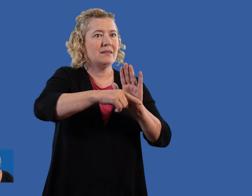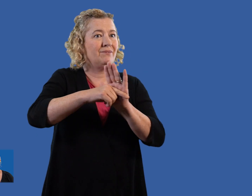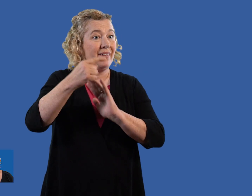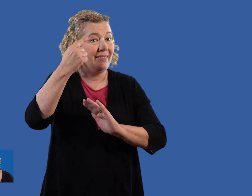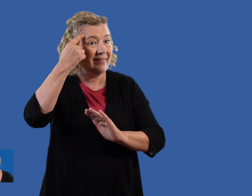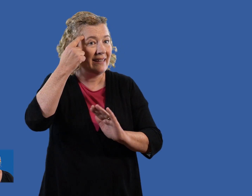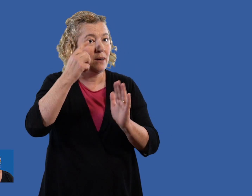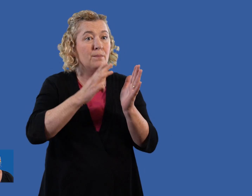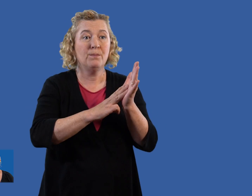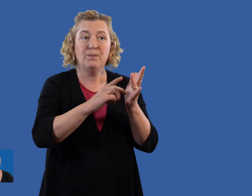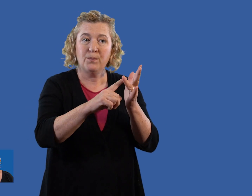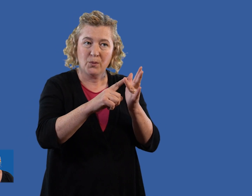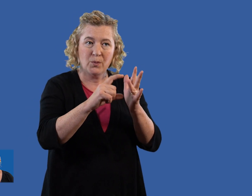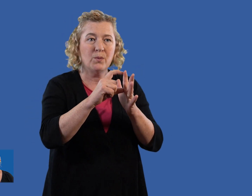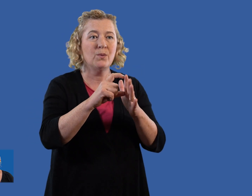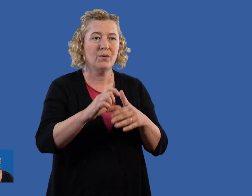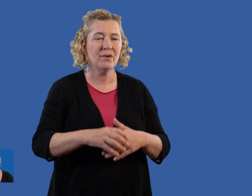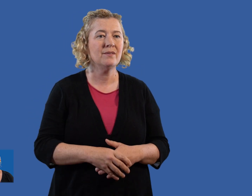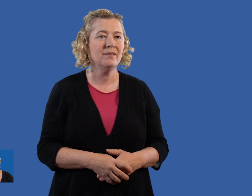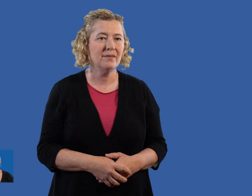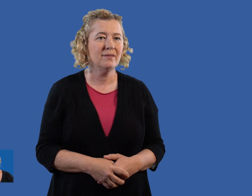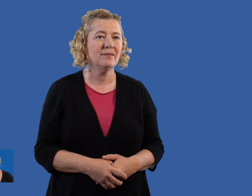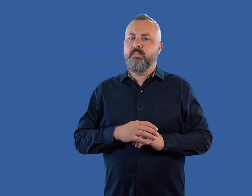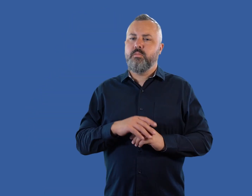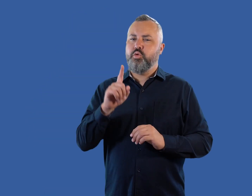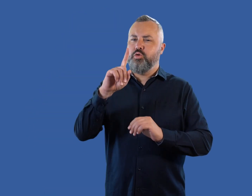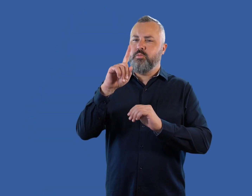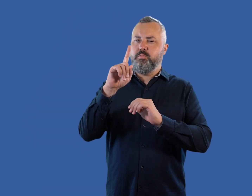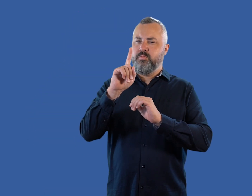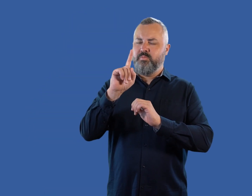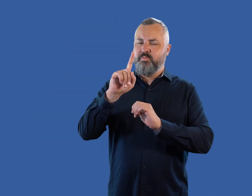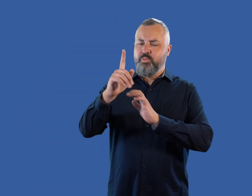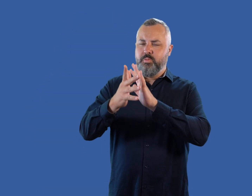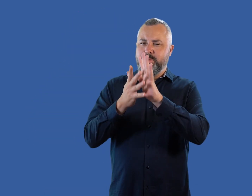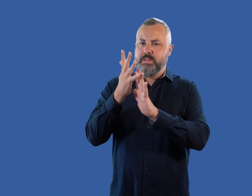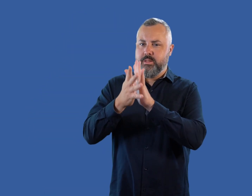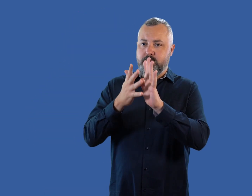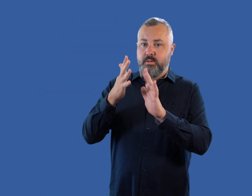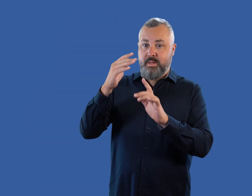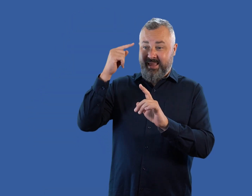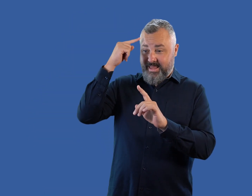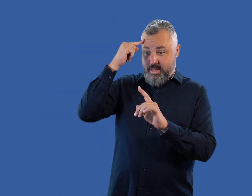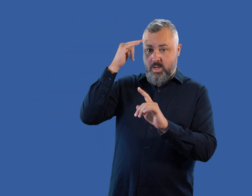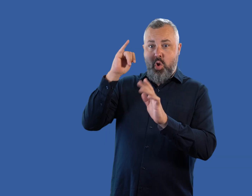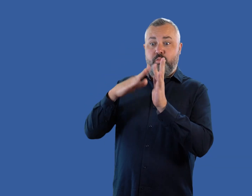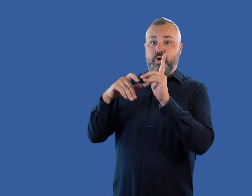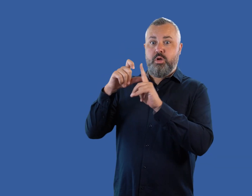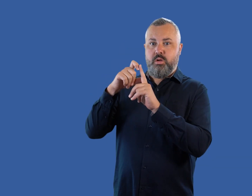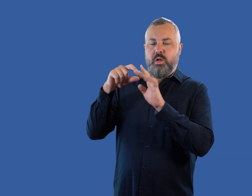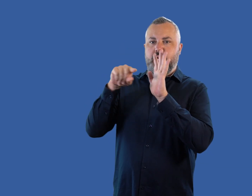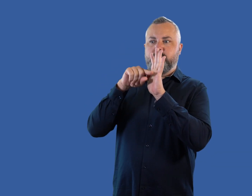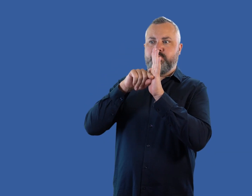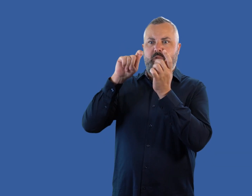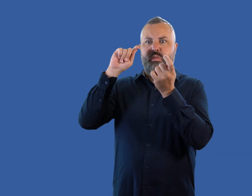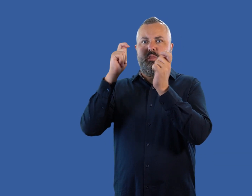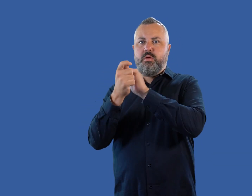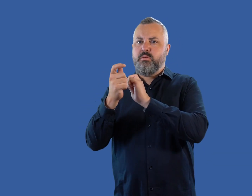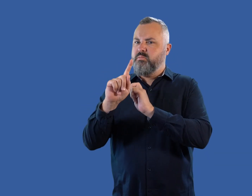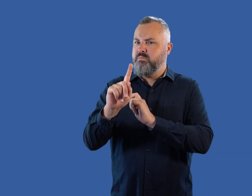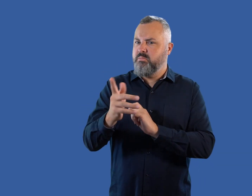changes in thinking or mood. What do you mean by negative changes in thinking and mood?